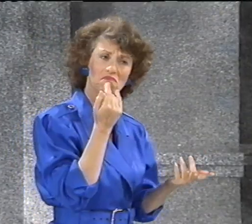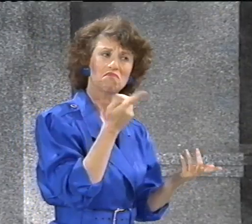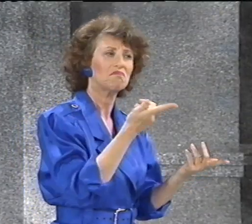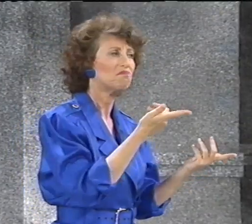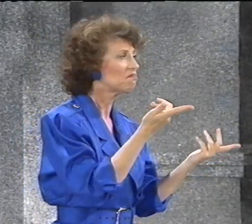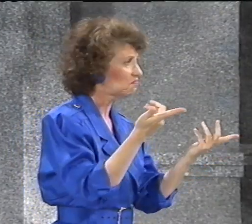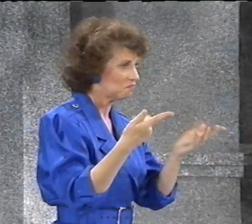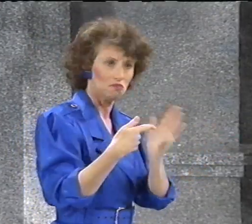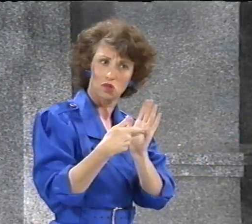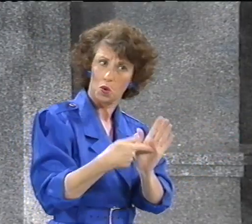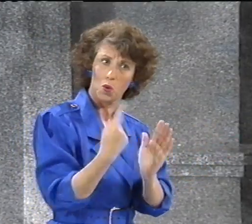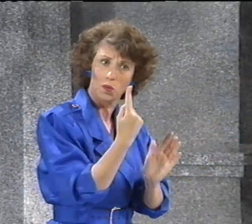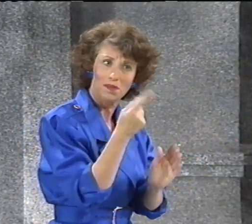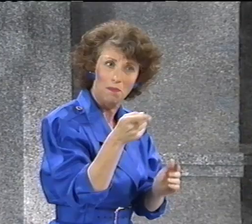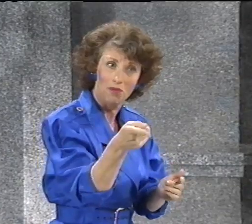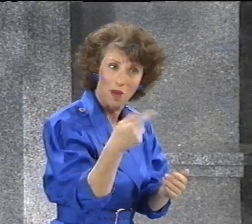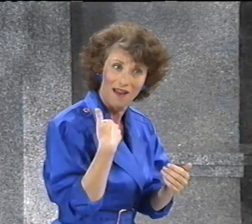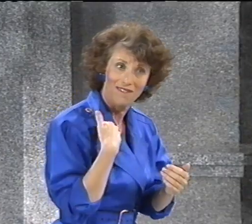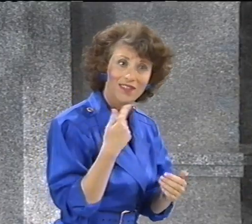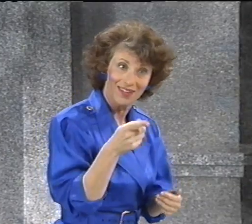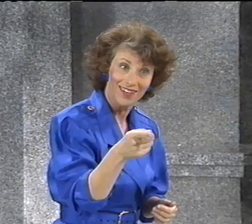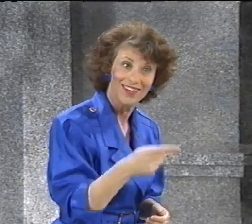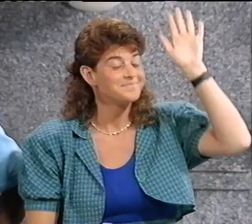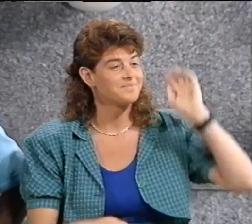Do you have some examples?